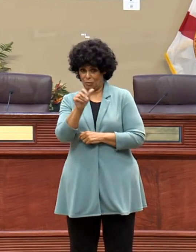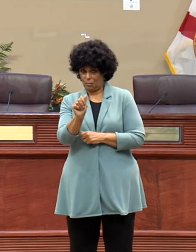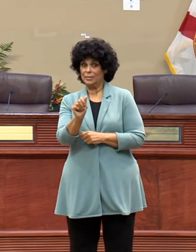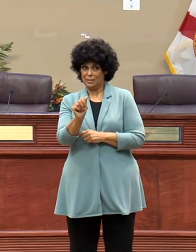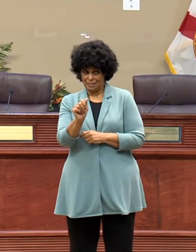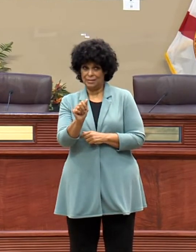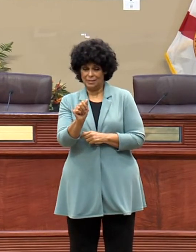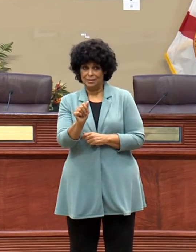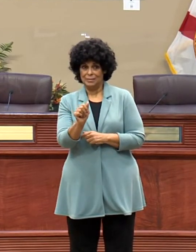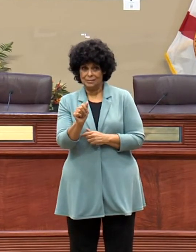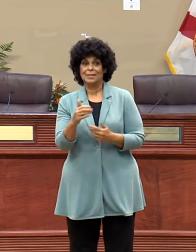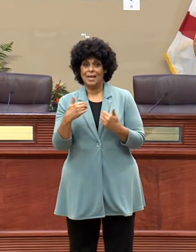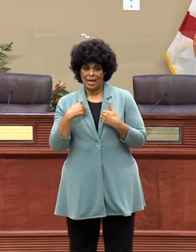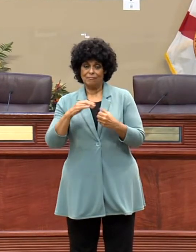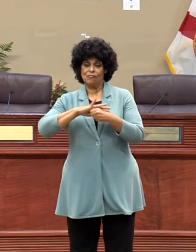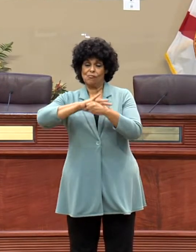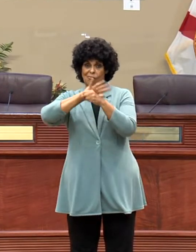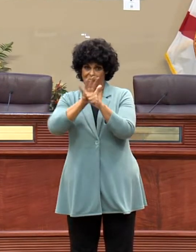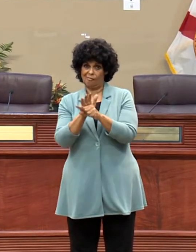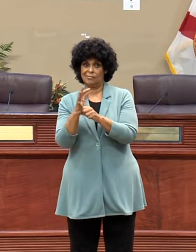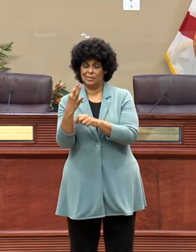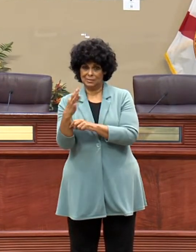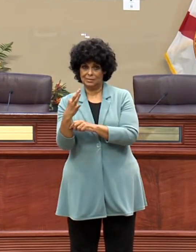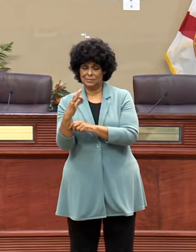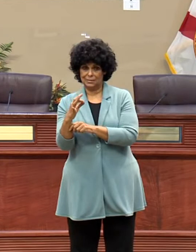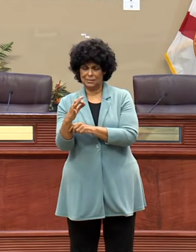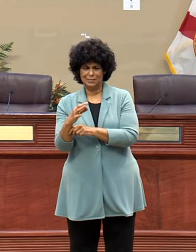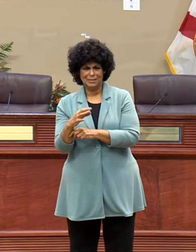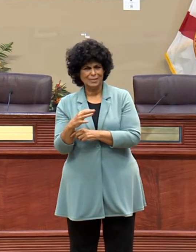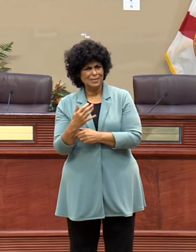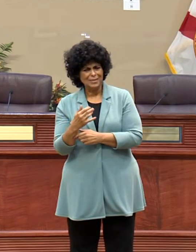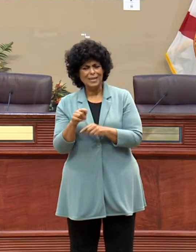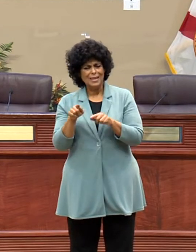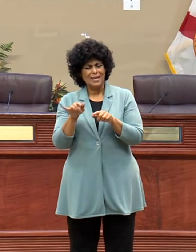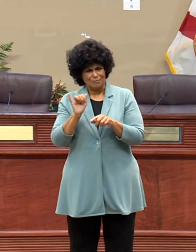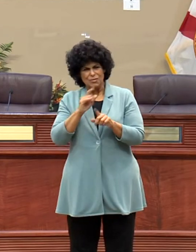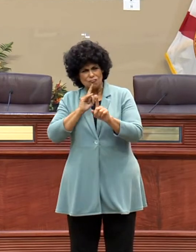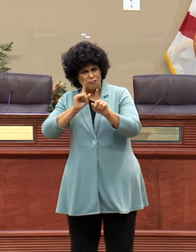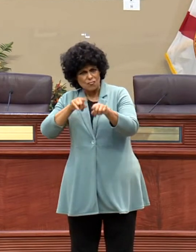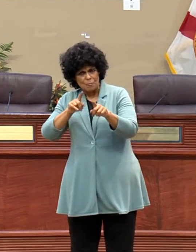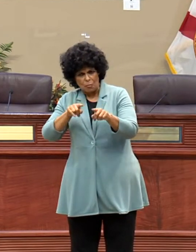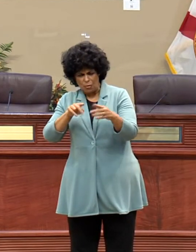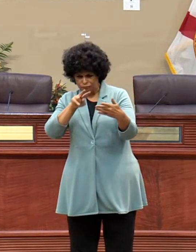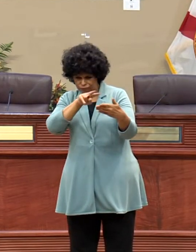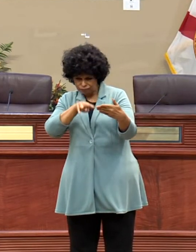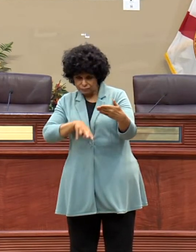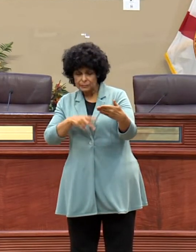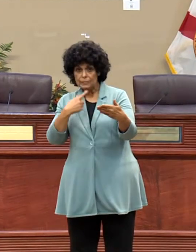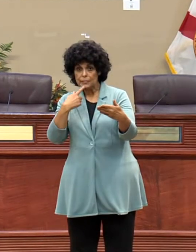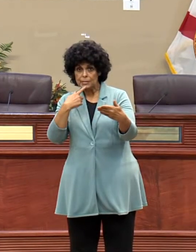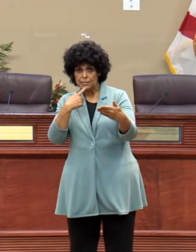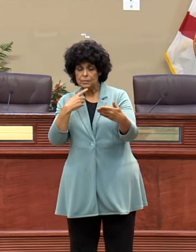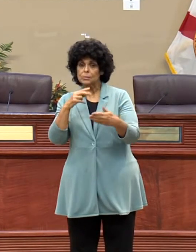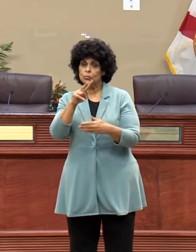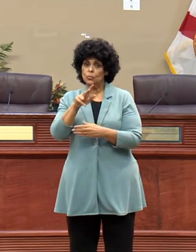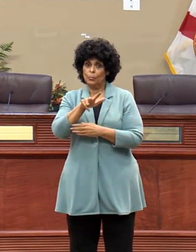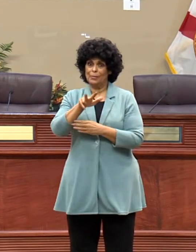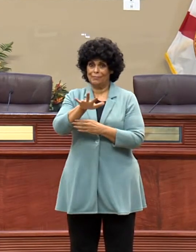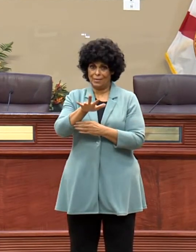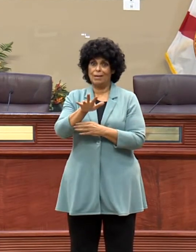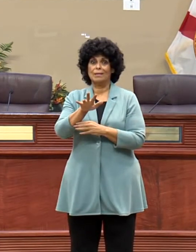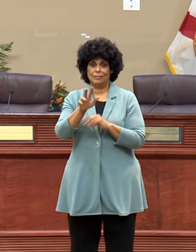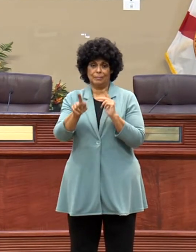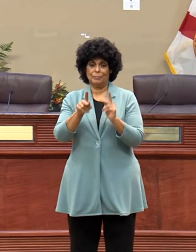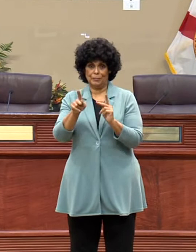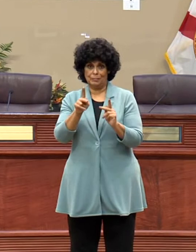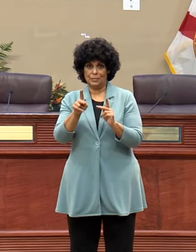Hospital Association COVID reports. And that same report indicates that some 235 of those